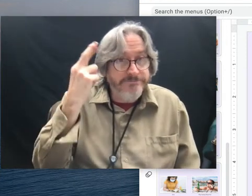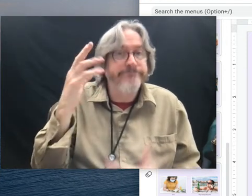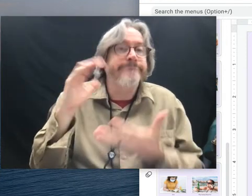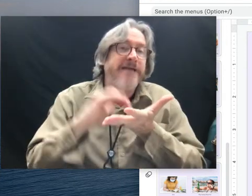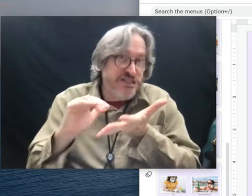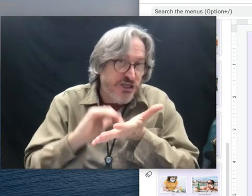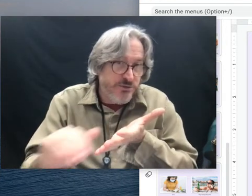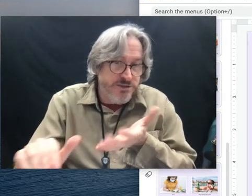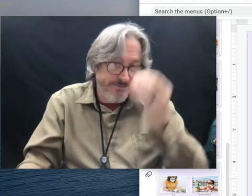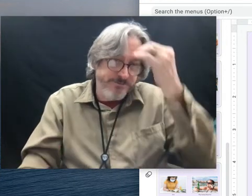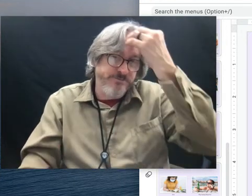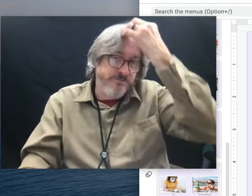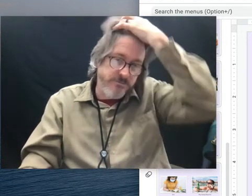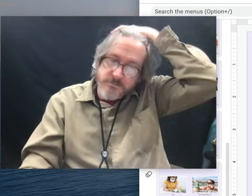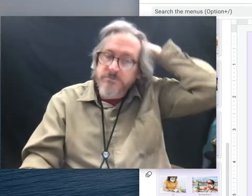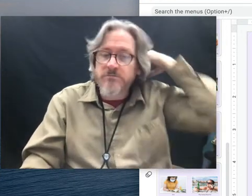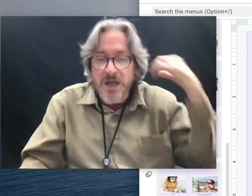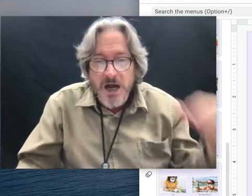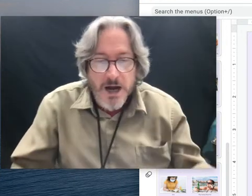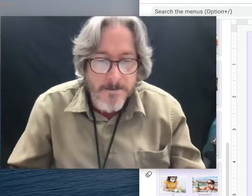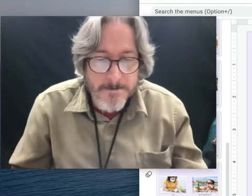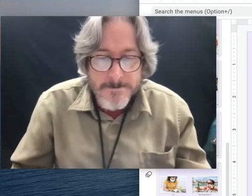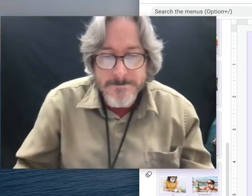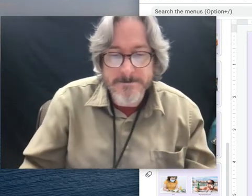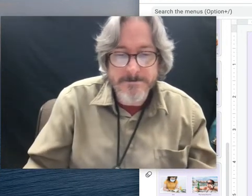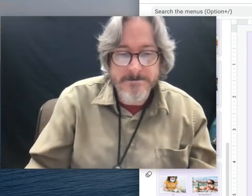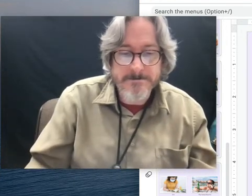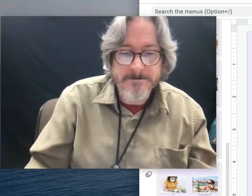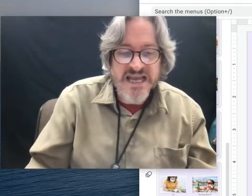Reason, excuse.